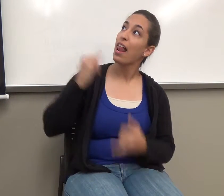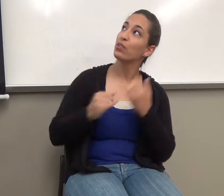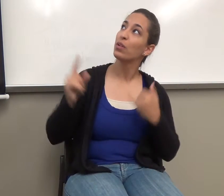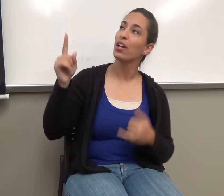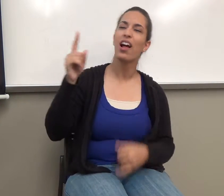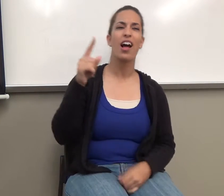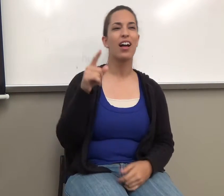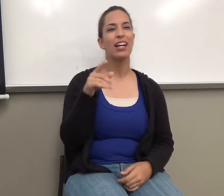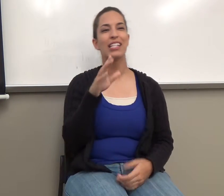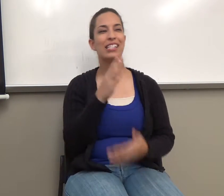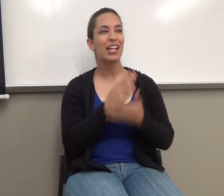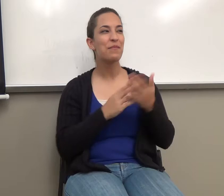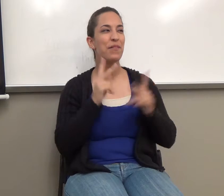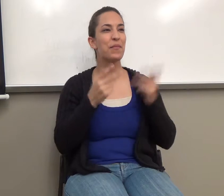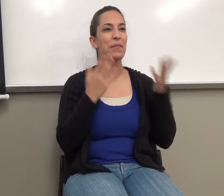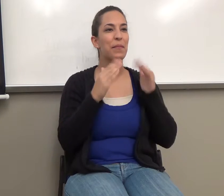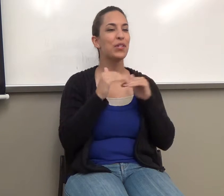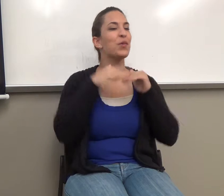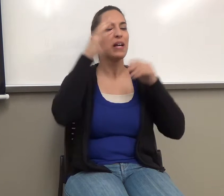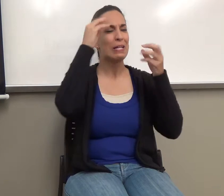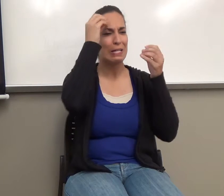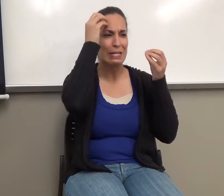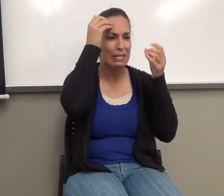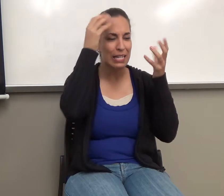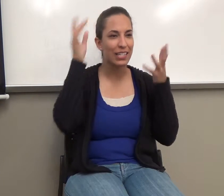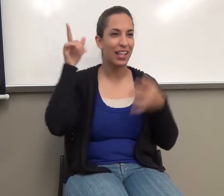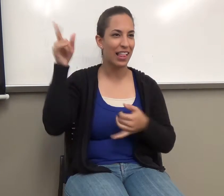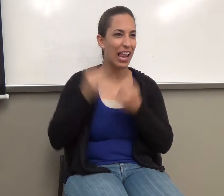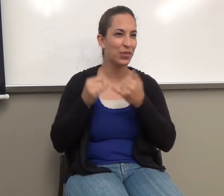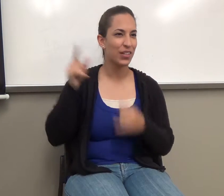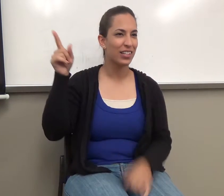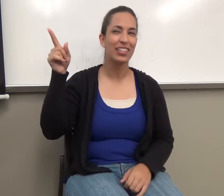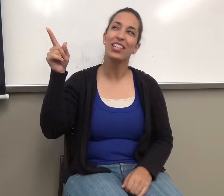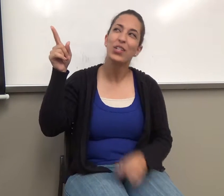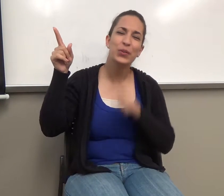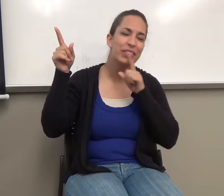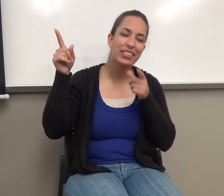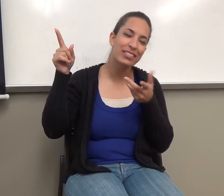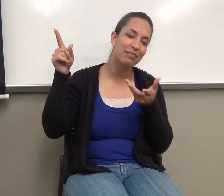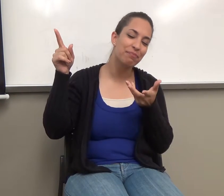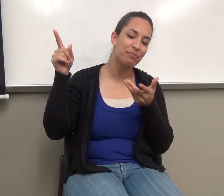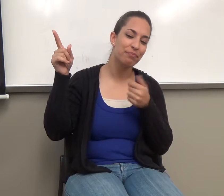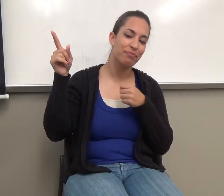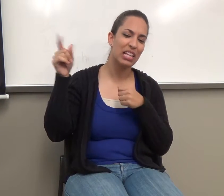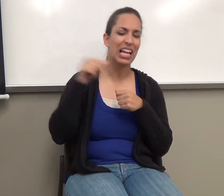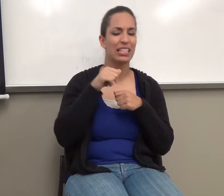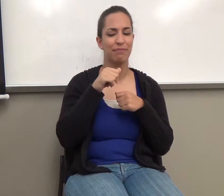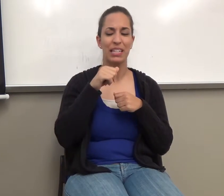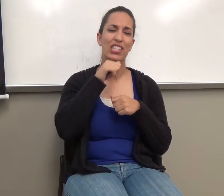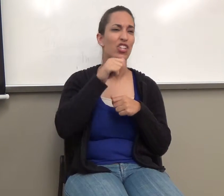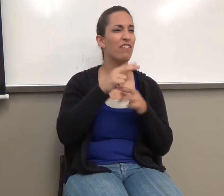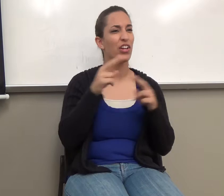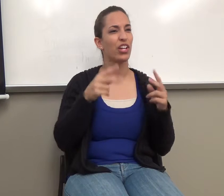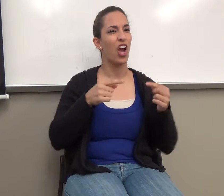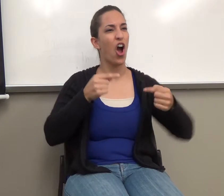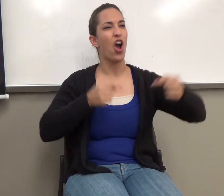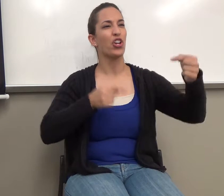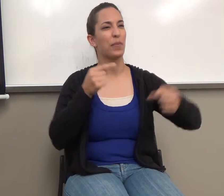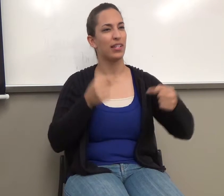For one thing, this one isn't really argumentative, is it, as it is? Does that have